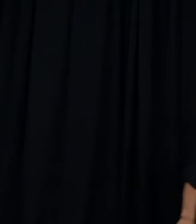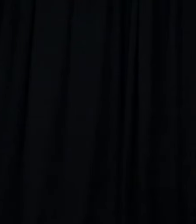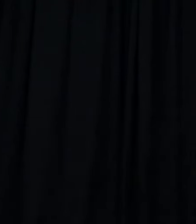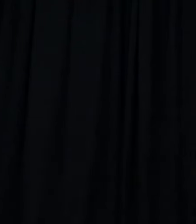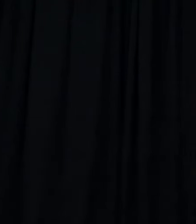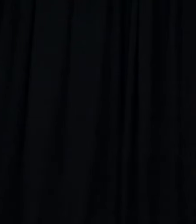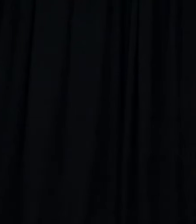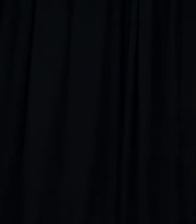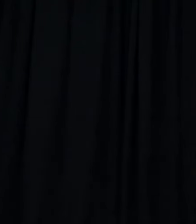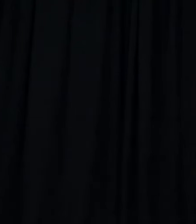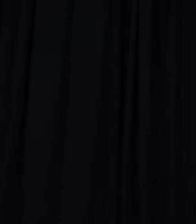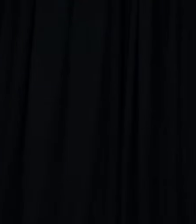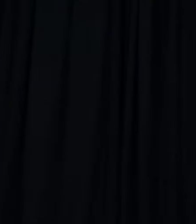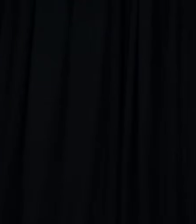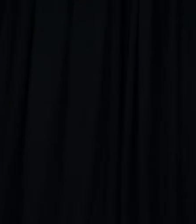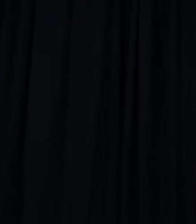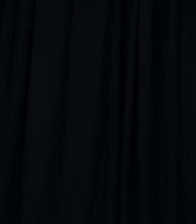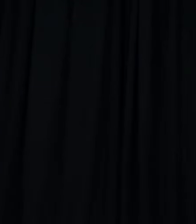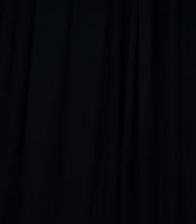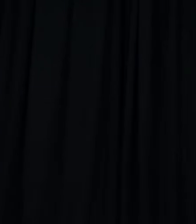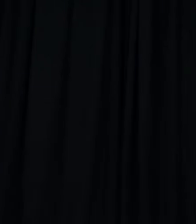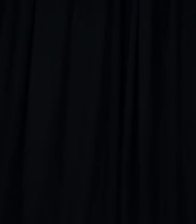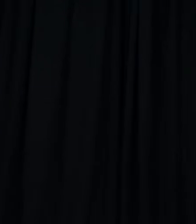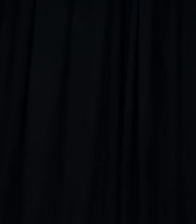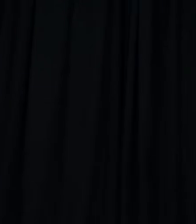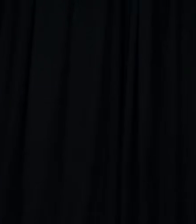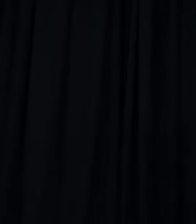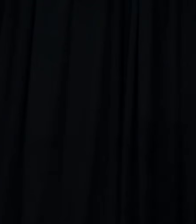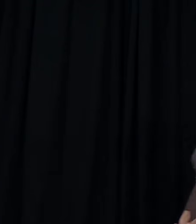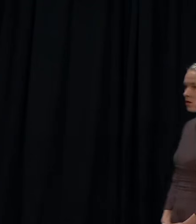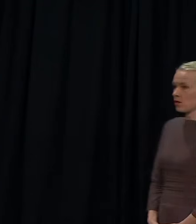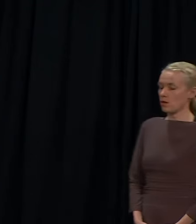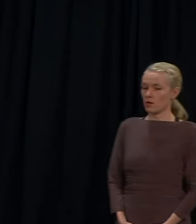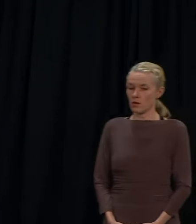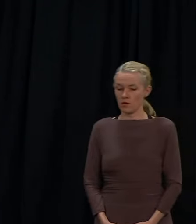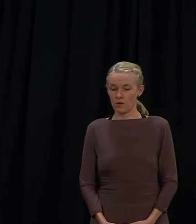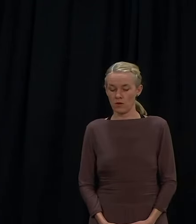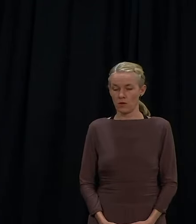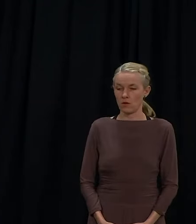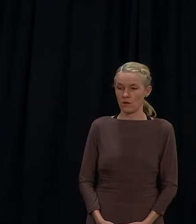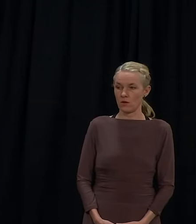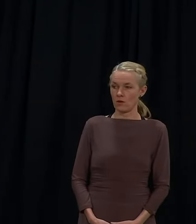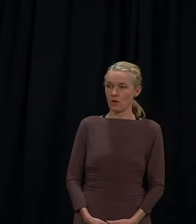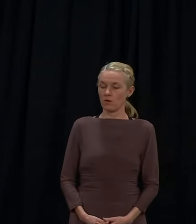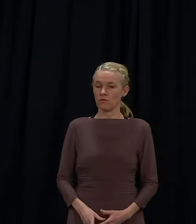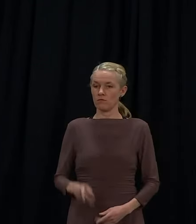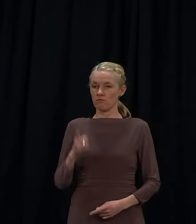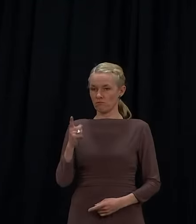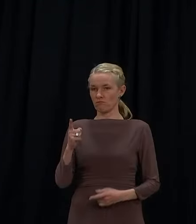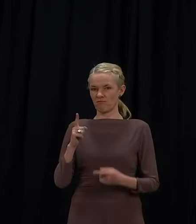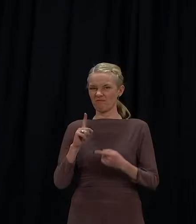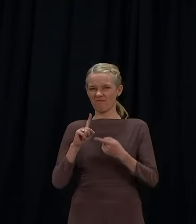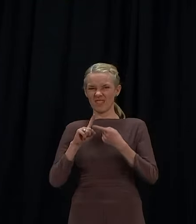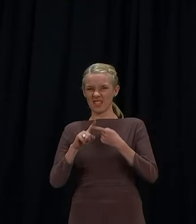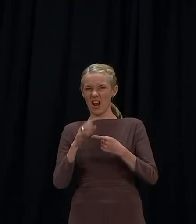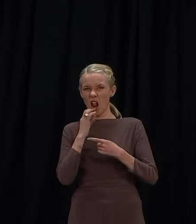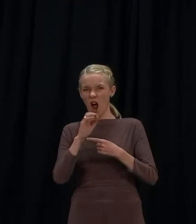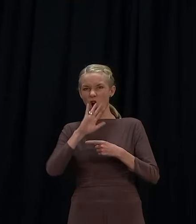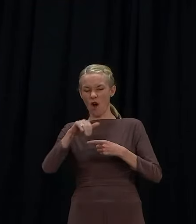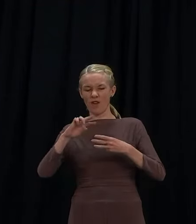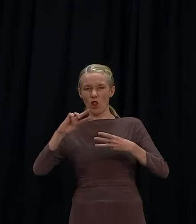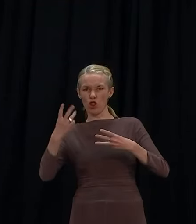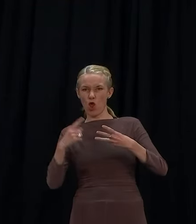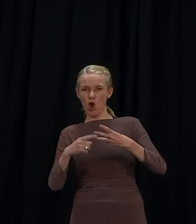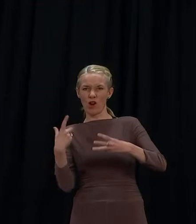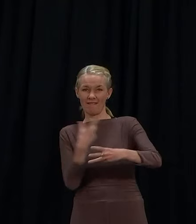will you attempt to get at the front of the queue like last time, or will you say, prosecute that argument that says no, others need it more? Well, we have always tried to do both,